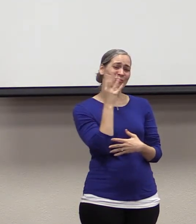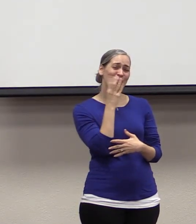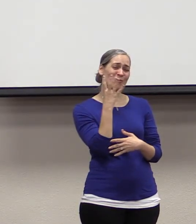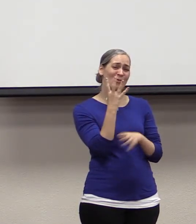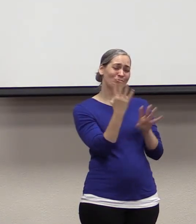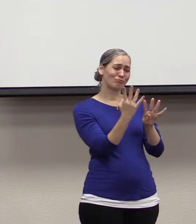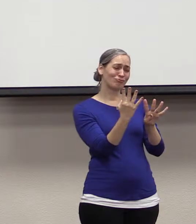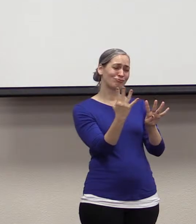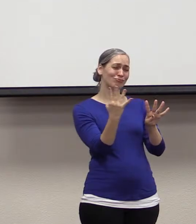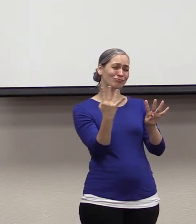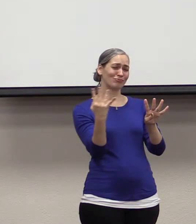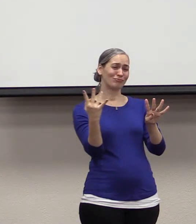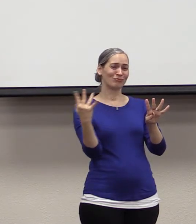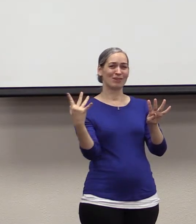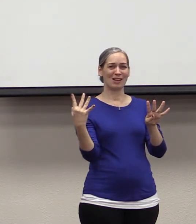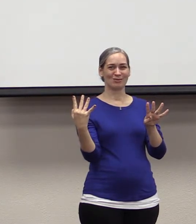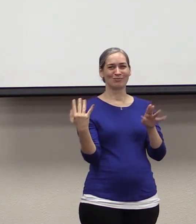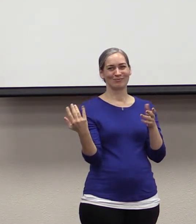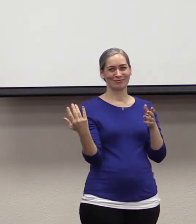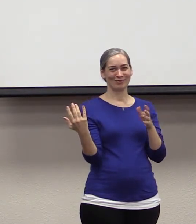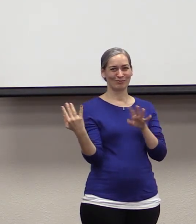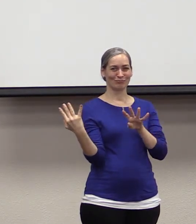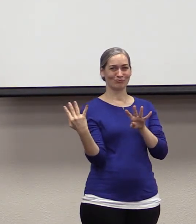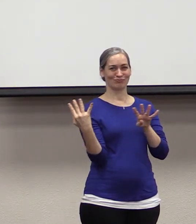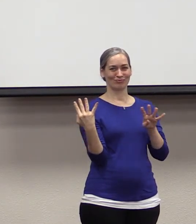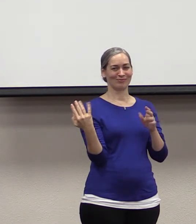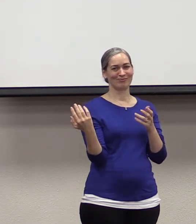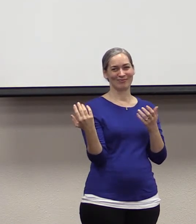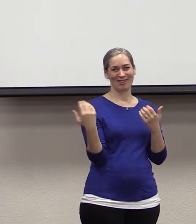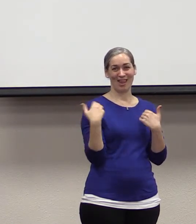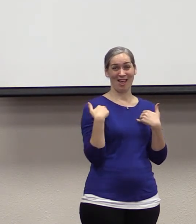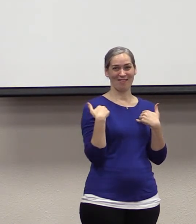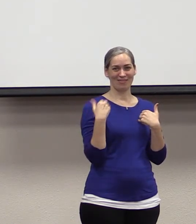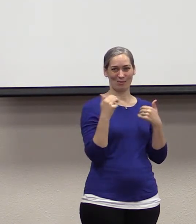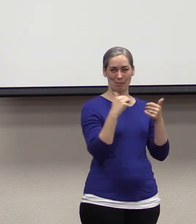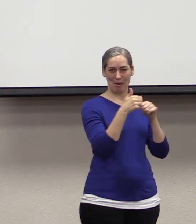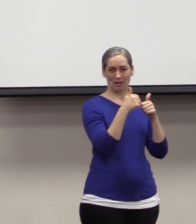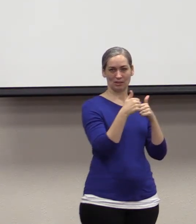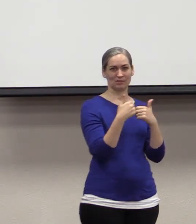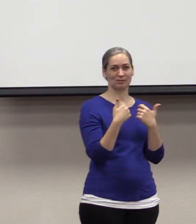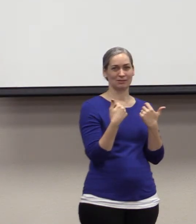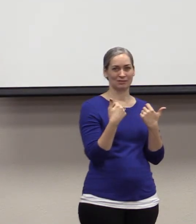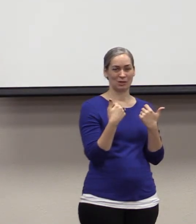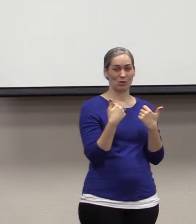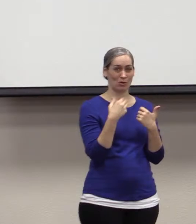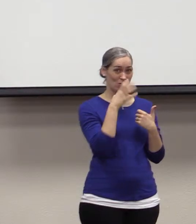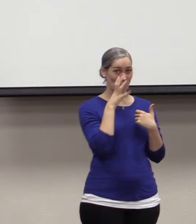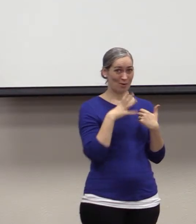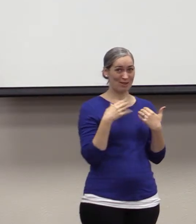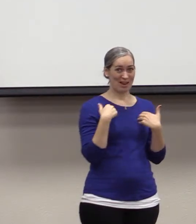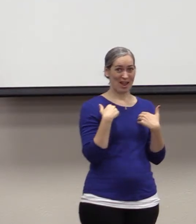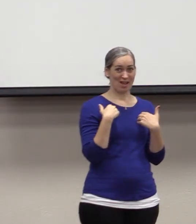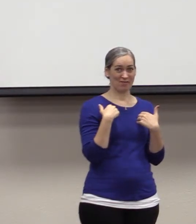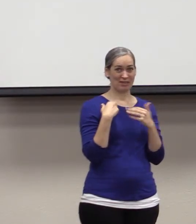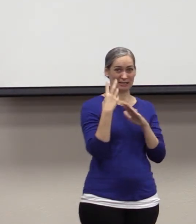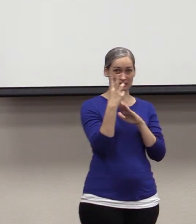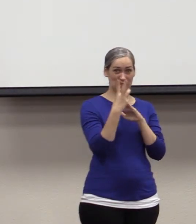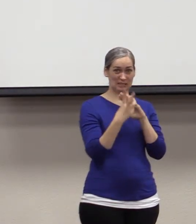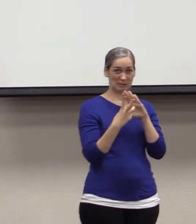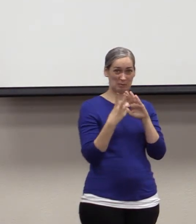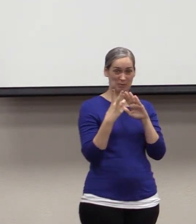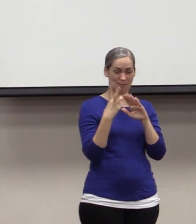of this pageant. And they will endure 12 months, 6 months of oil